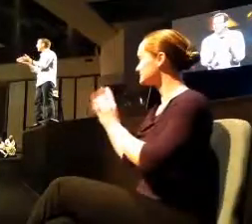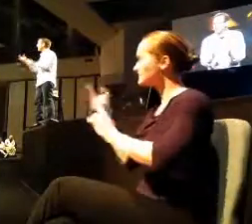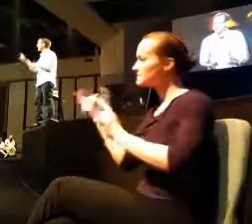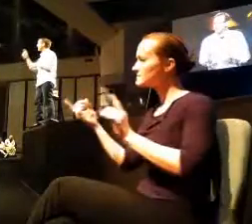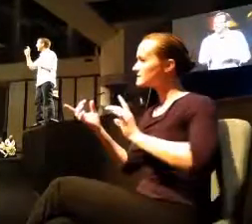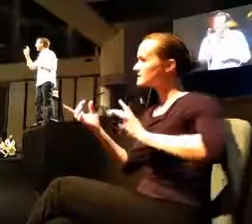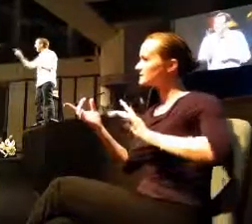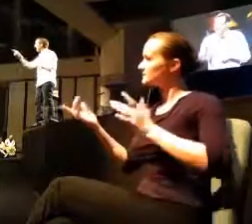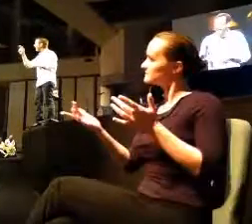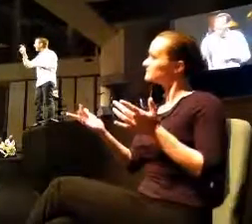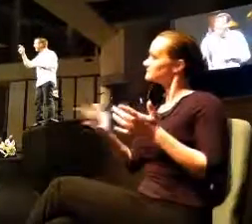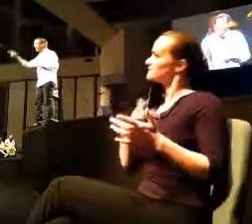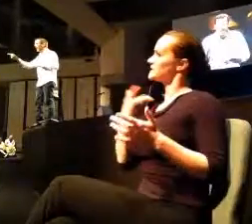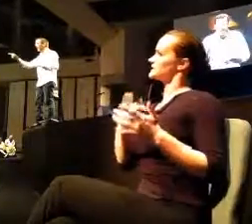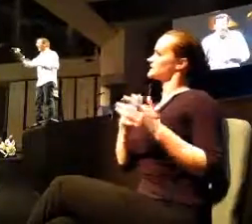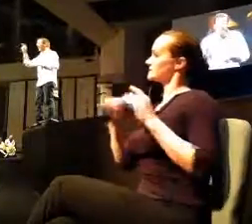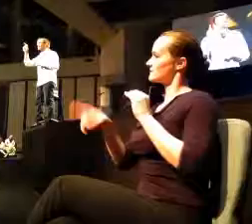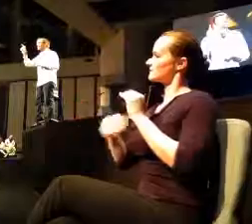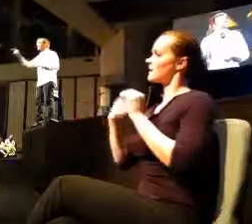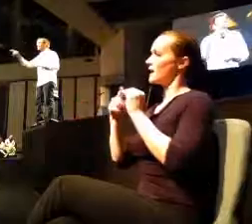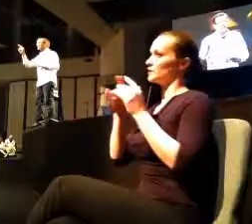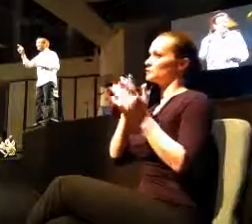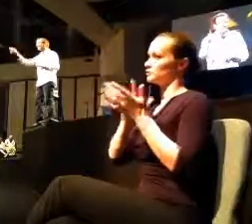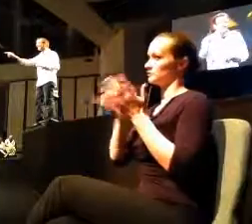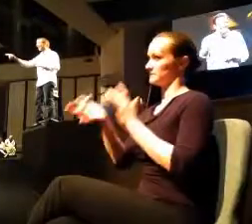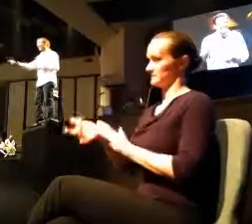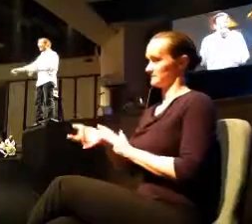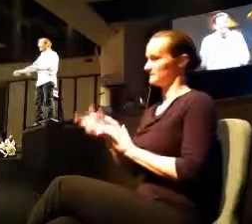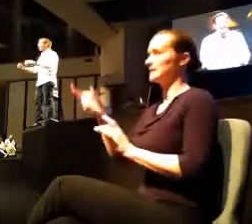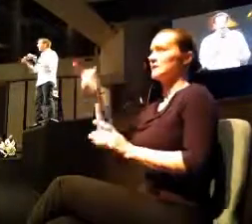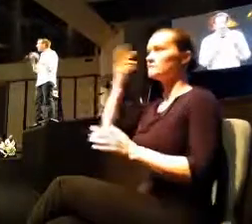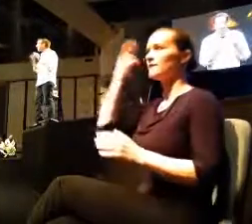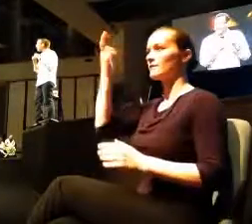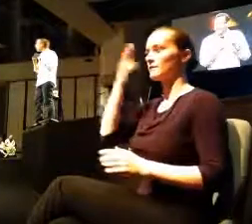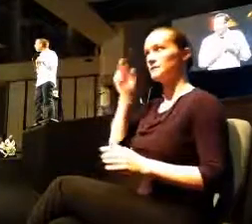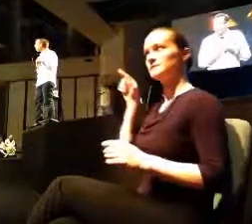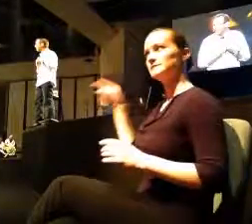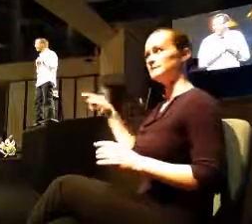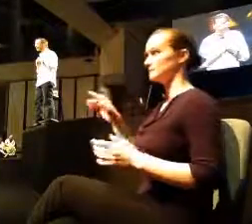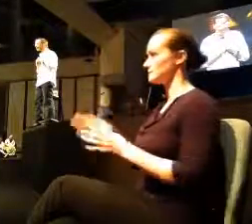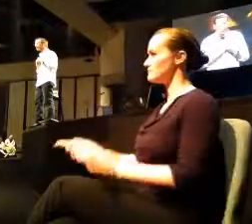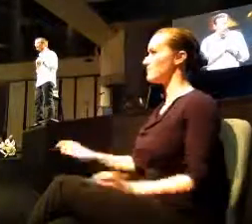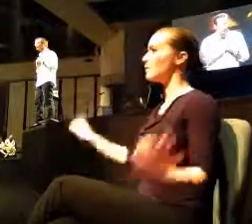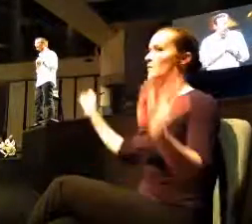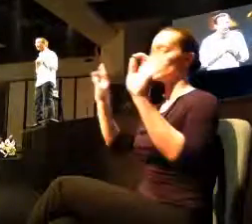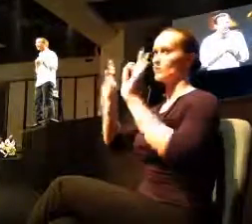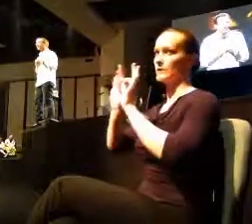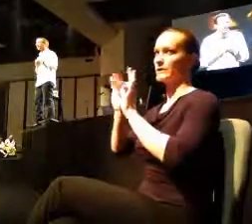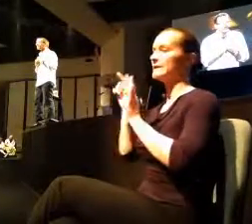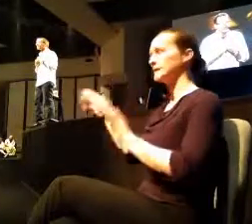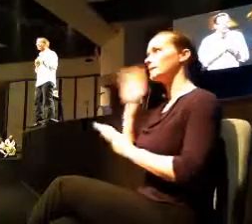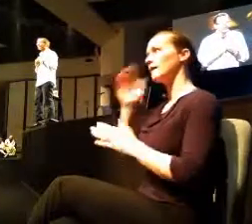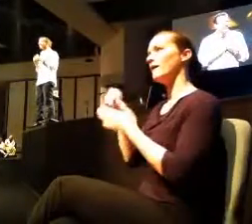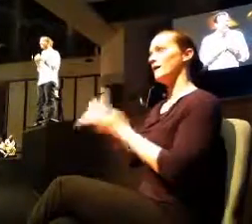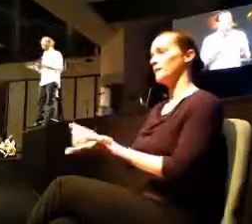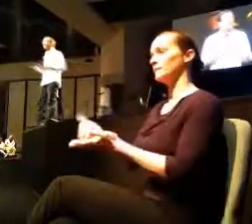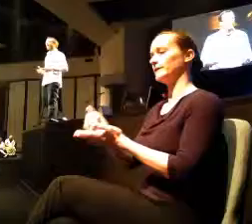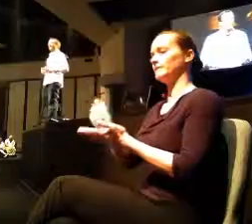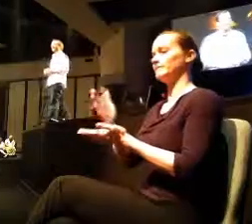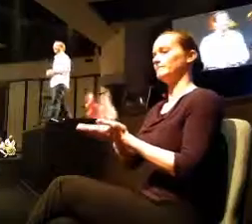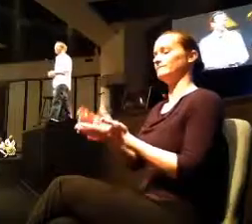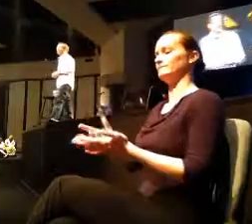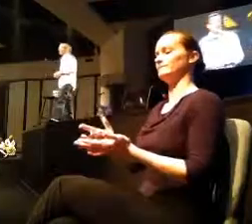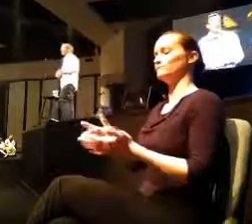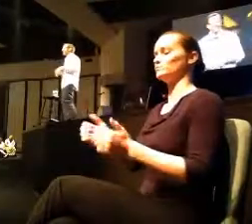he saw that said, that man has something to say about this hole in my soul. And I love